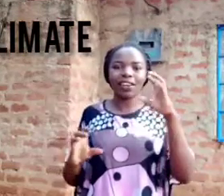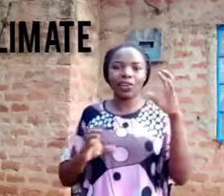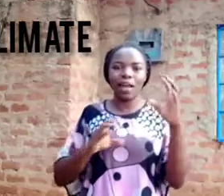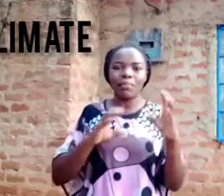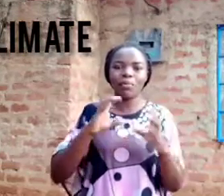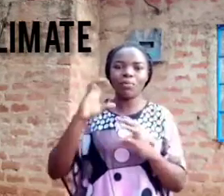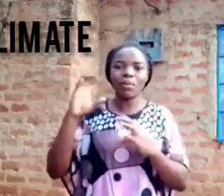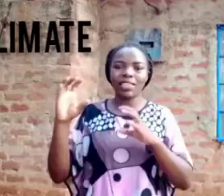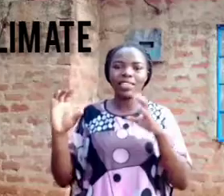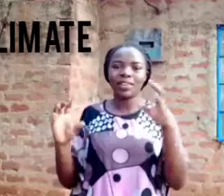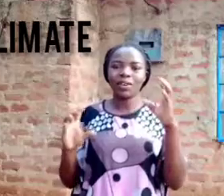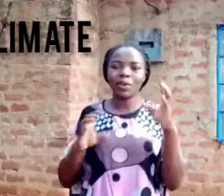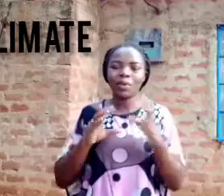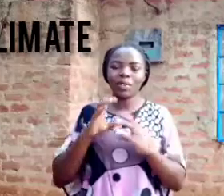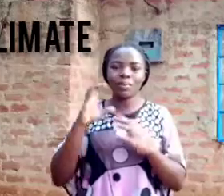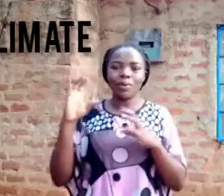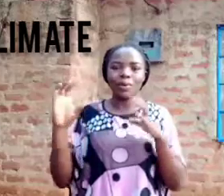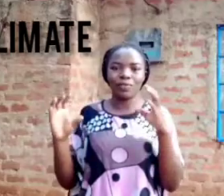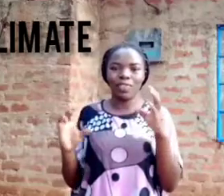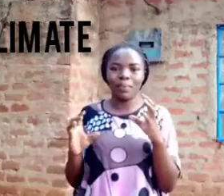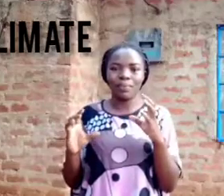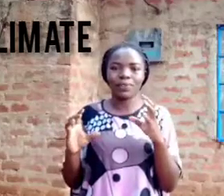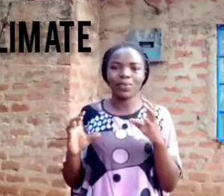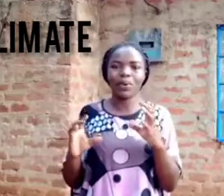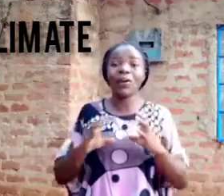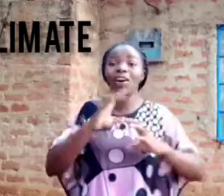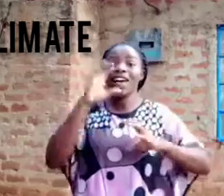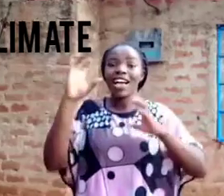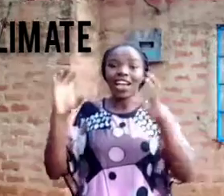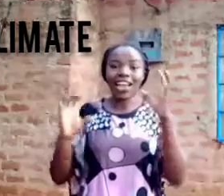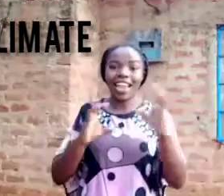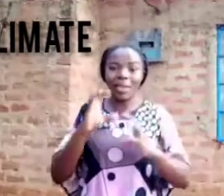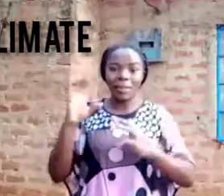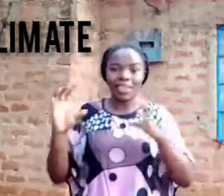circular movement with both of them. So, climate,